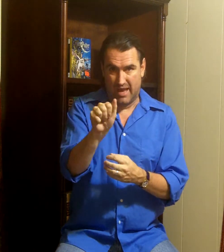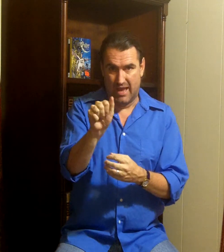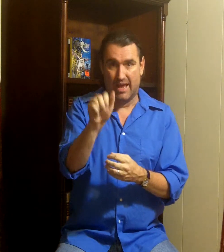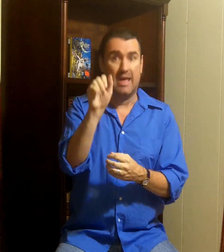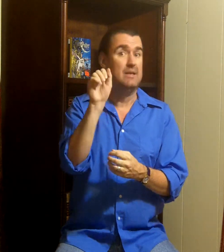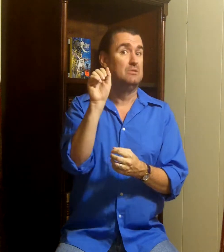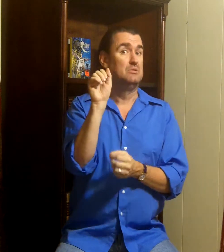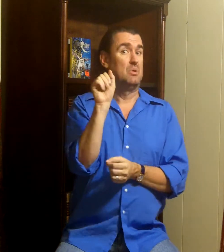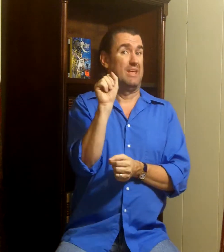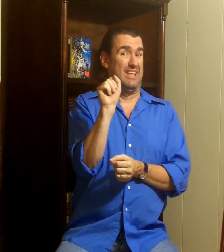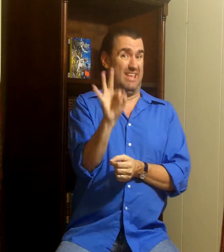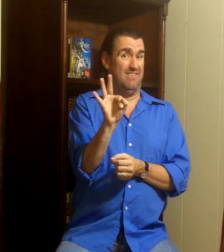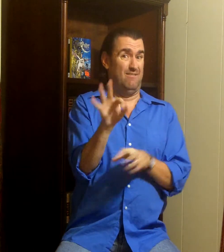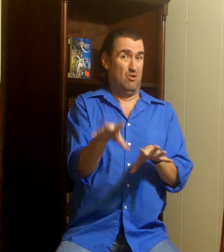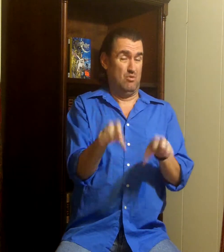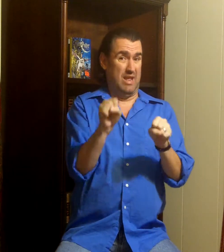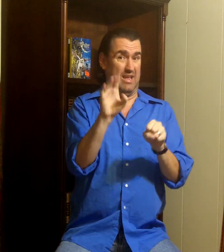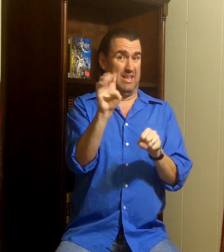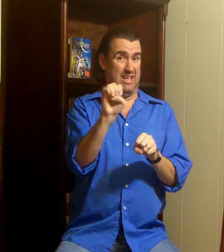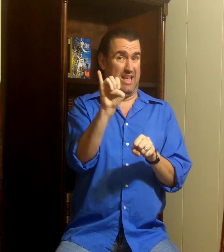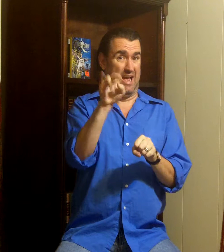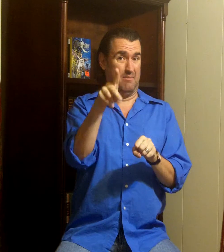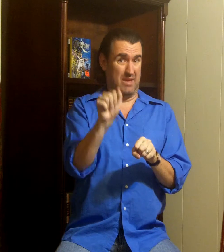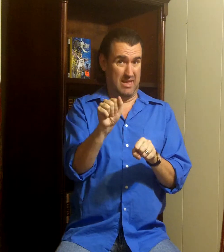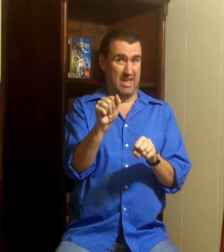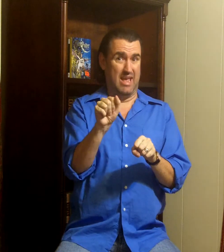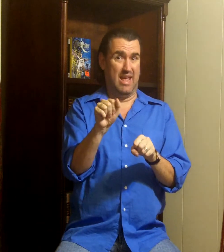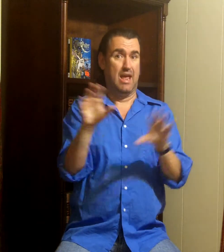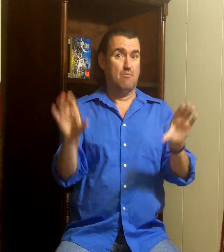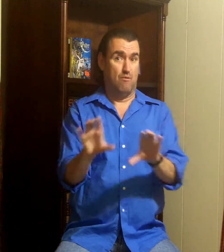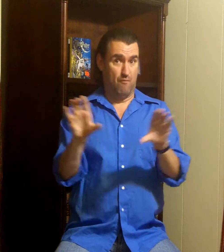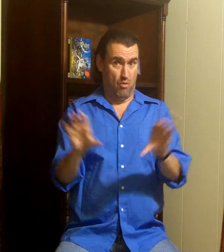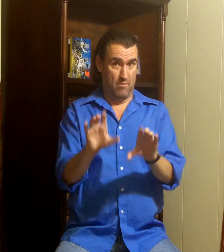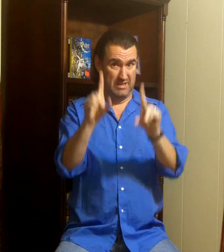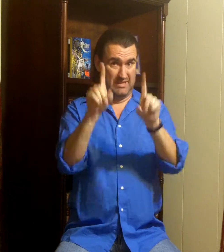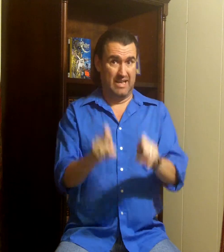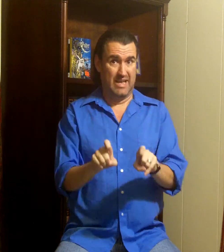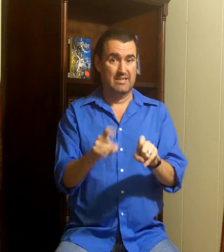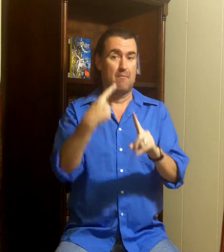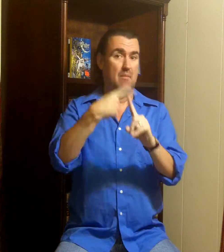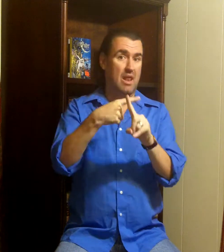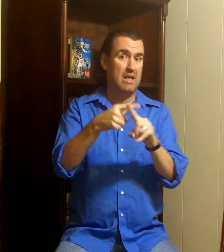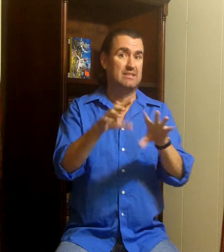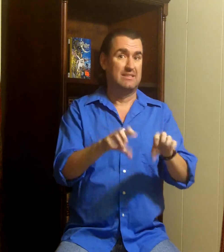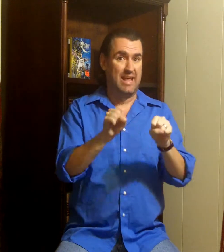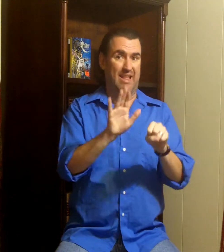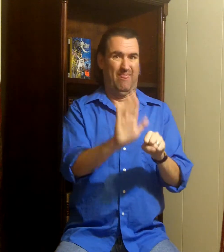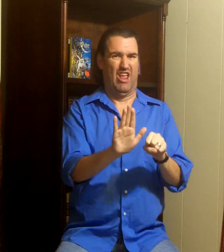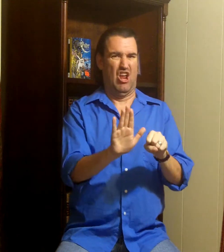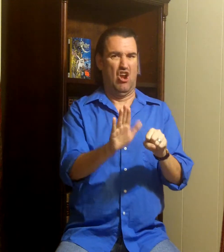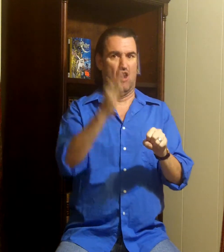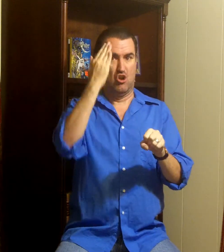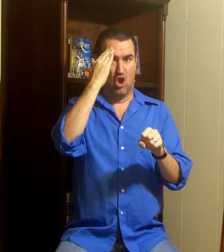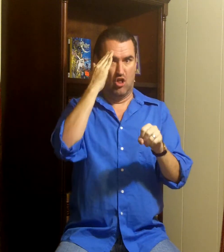EIPA's performance test and then you take their knowledge test and you pass it, so you got to get a 4.0 or better, and then you pass the knowledge